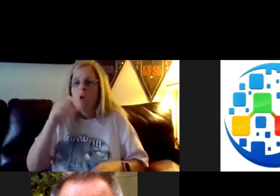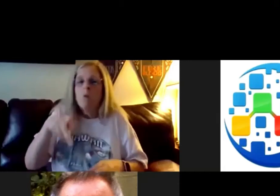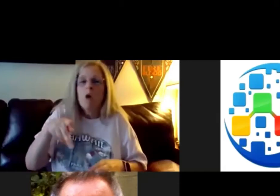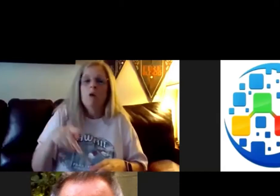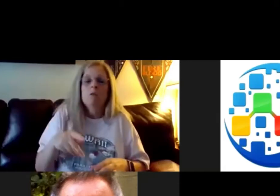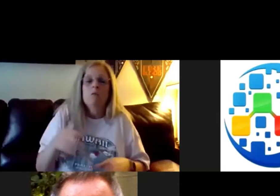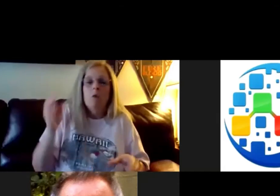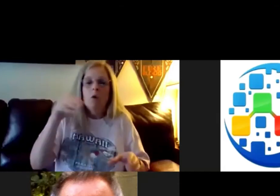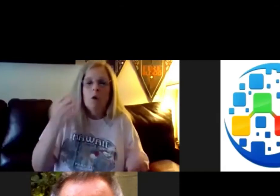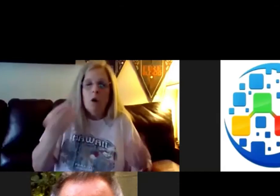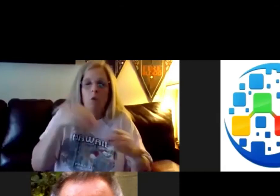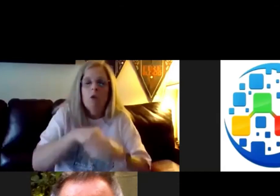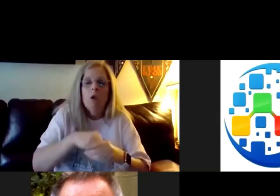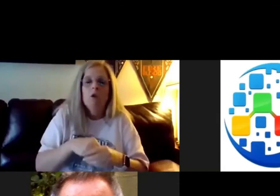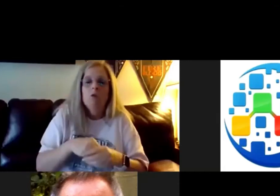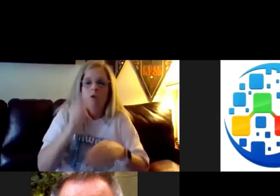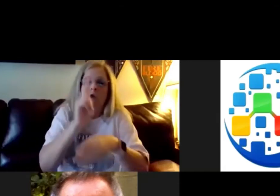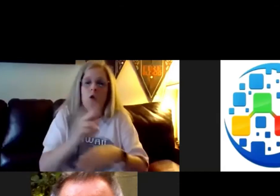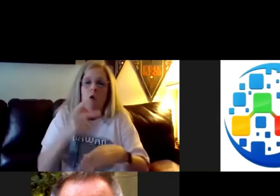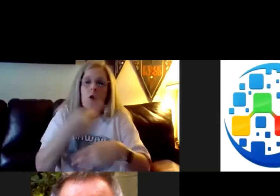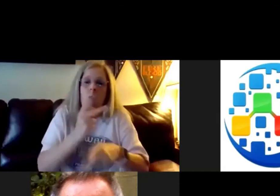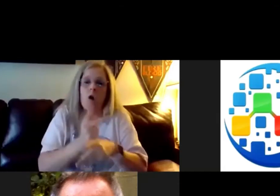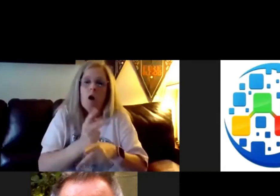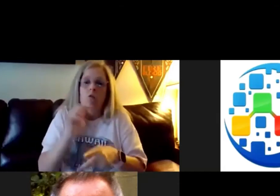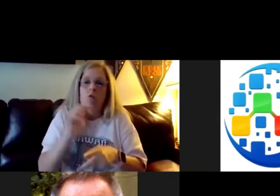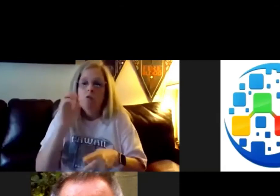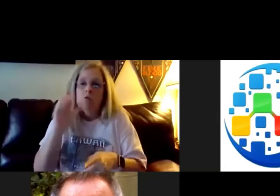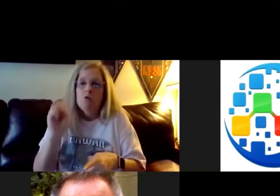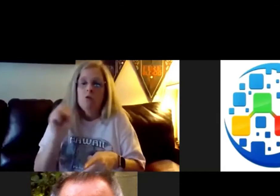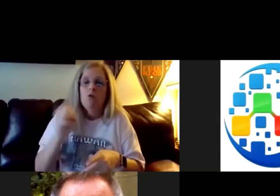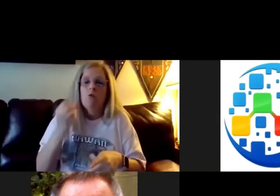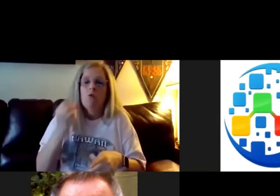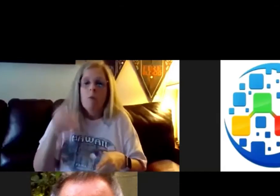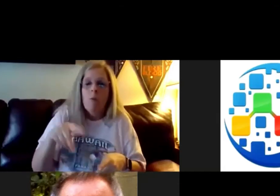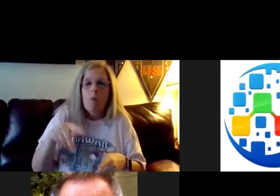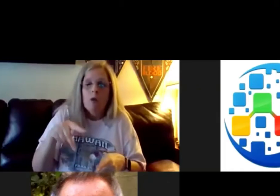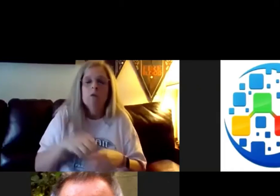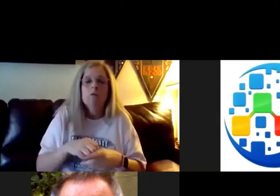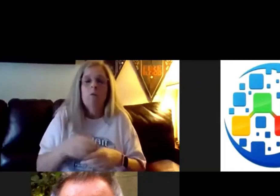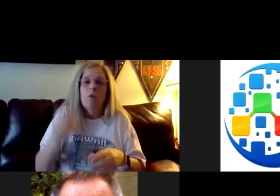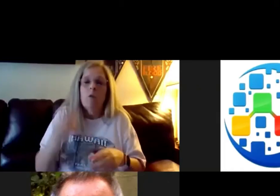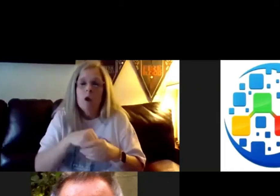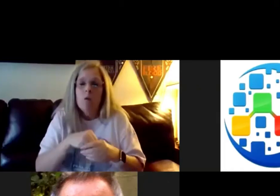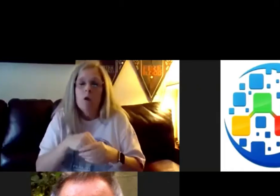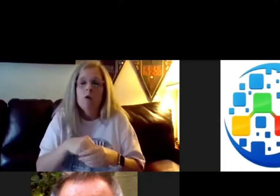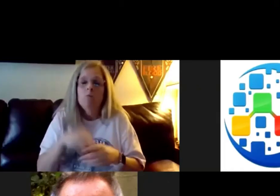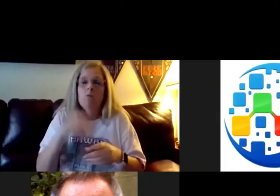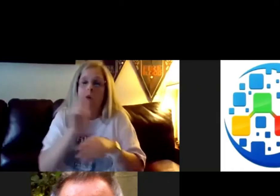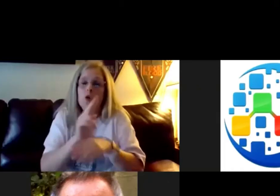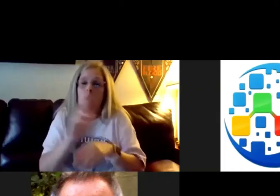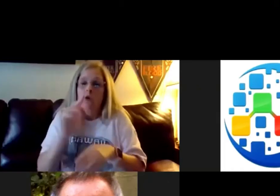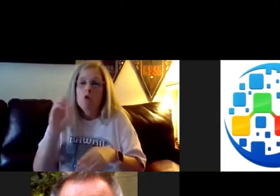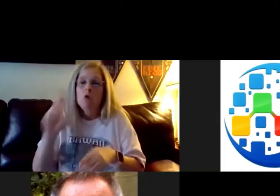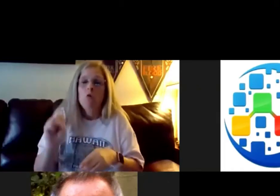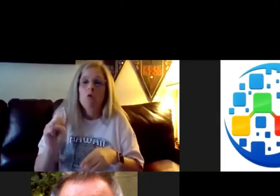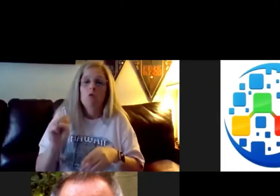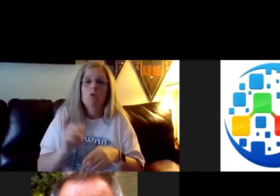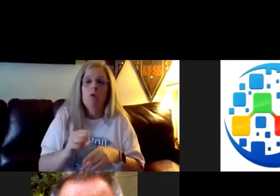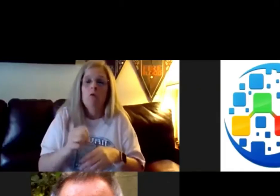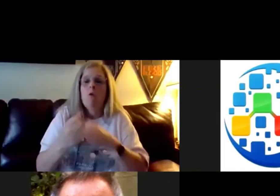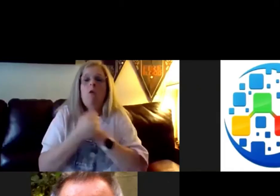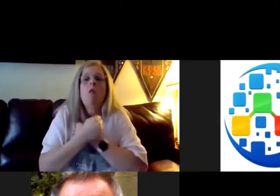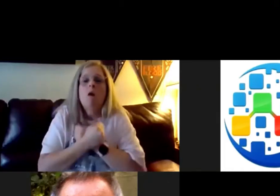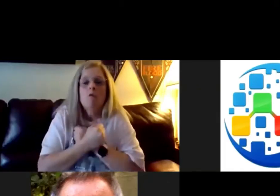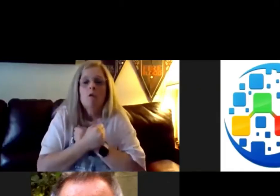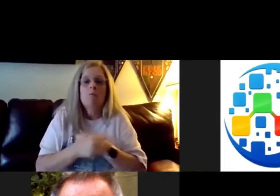come in to use the product, the tools of Onpassive. And as they come in, they will use the tools, they'll absolutely love them, and they